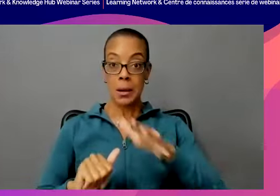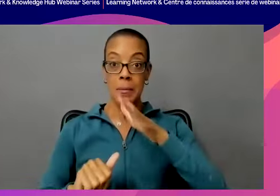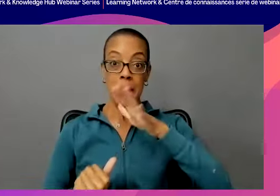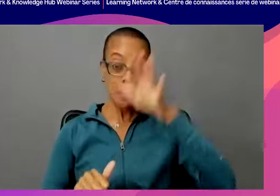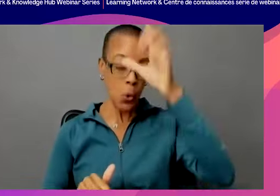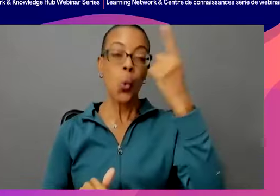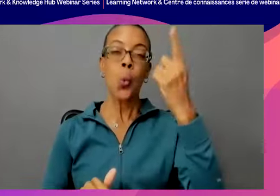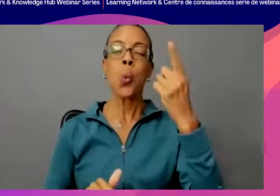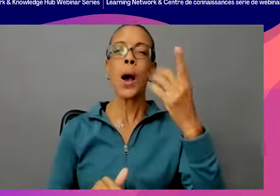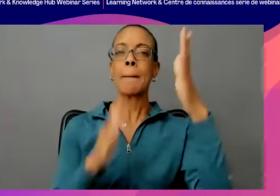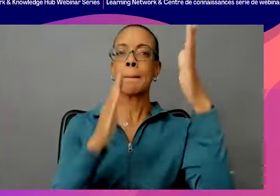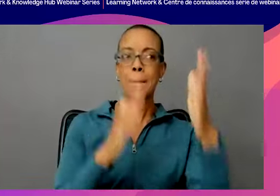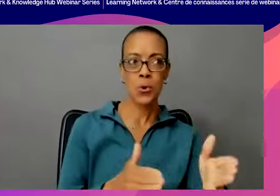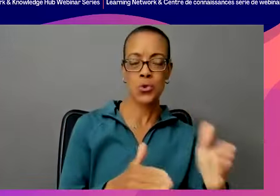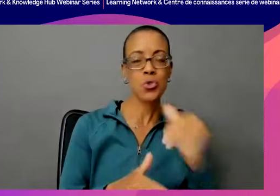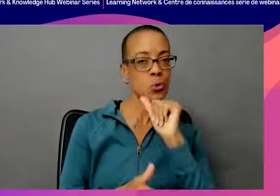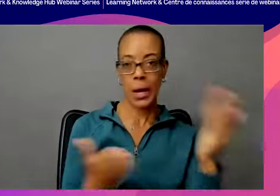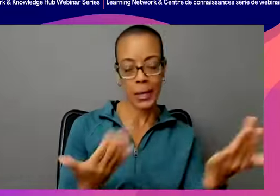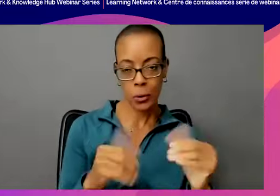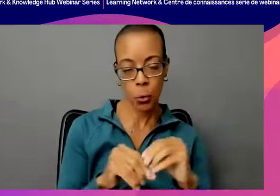beautiful participants who are no longer with us,